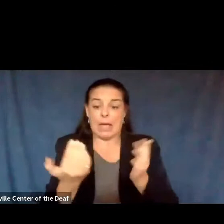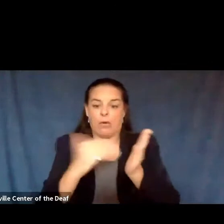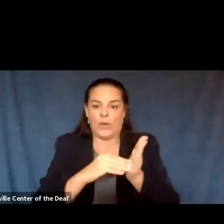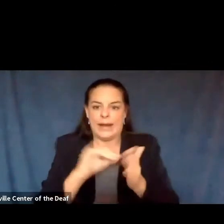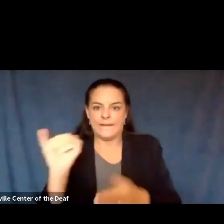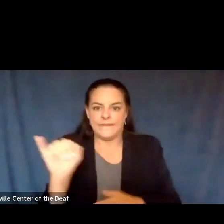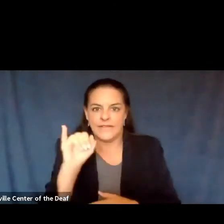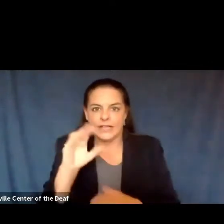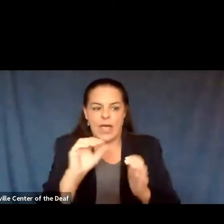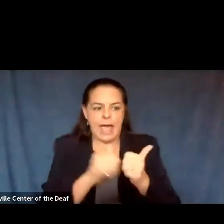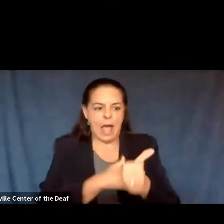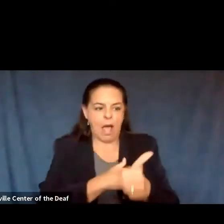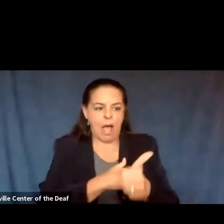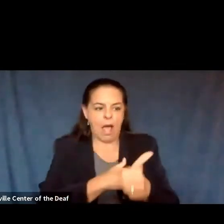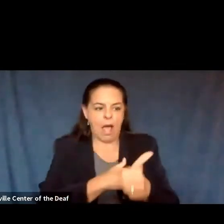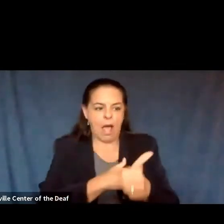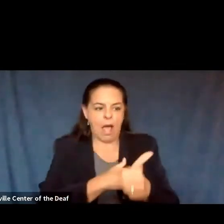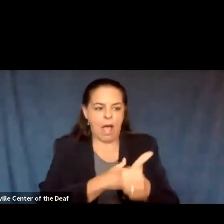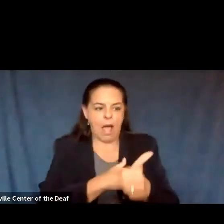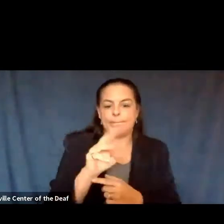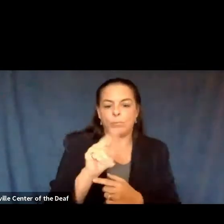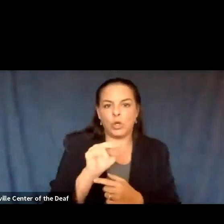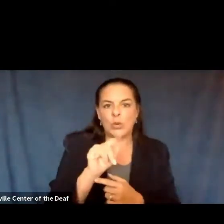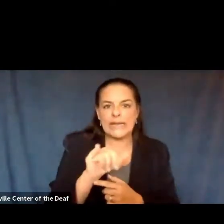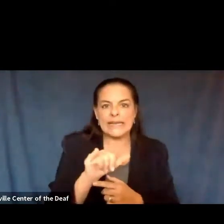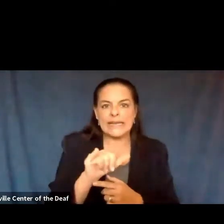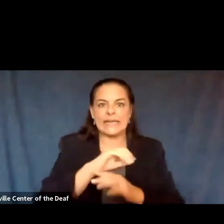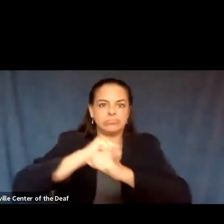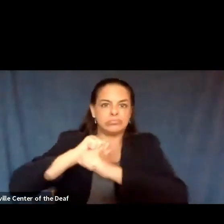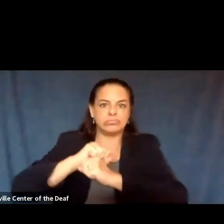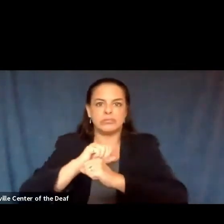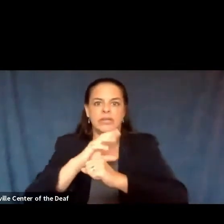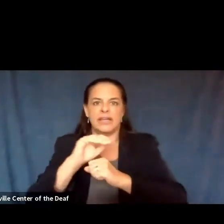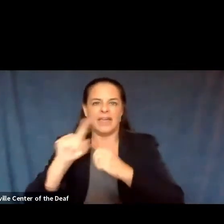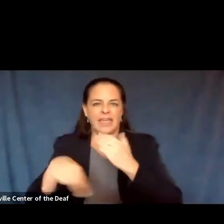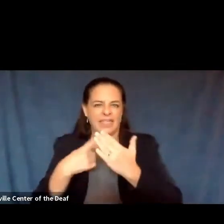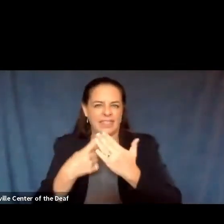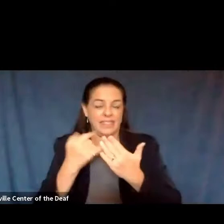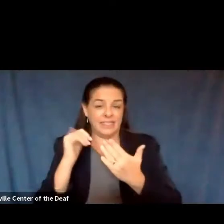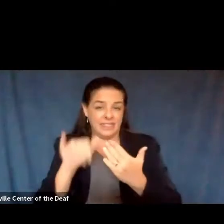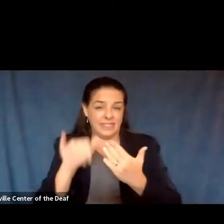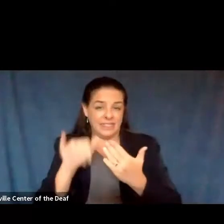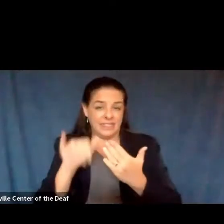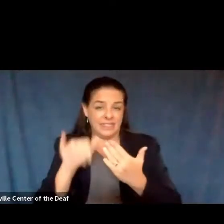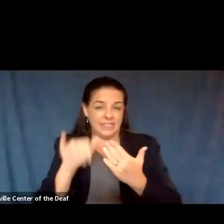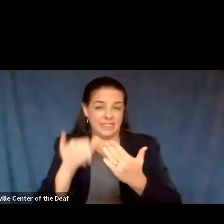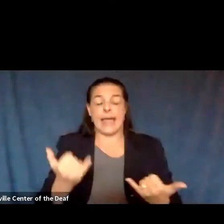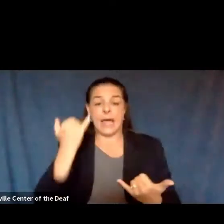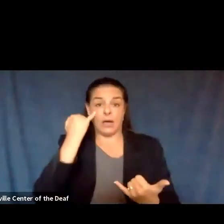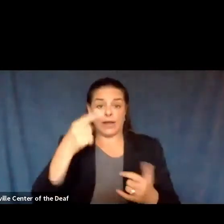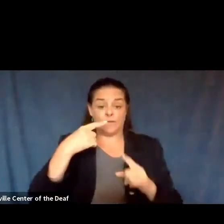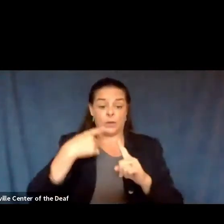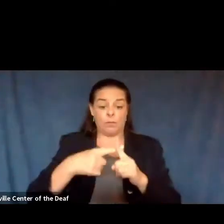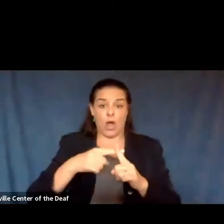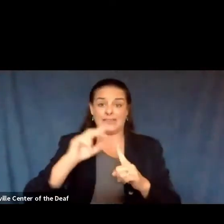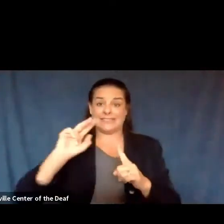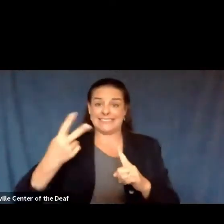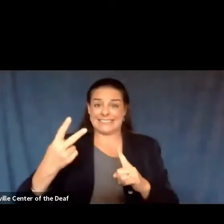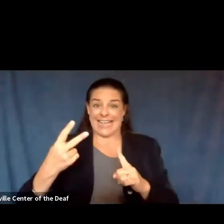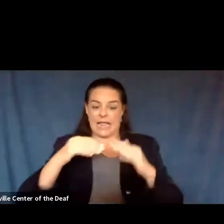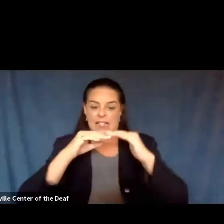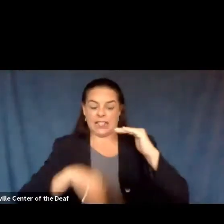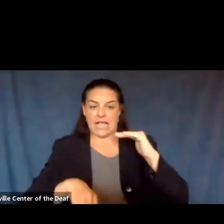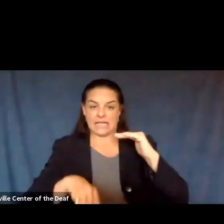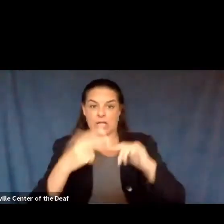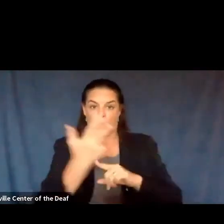reinfections and how long immunity lasts and all of those things. Right now, if you test positive again within 90